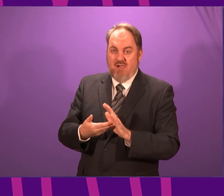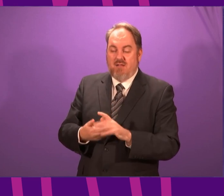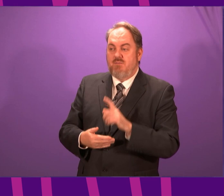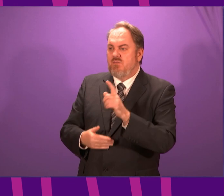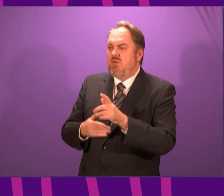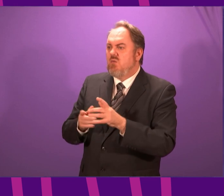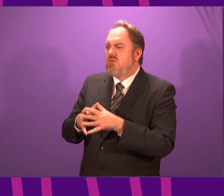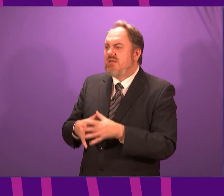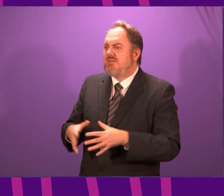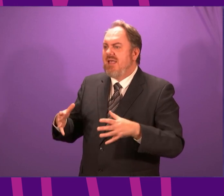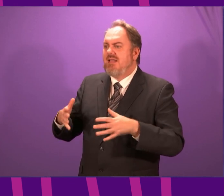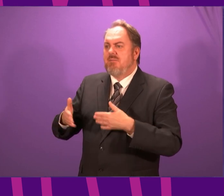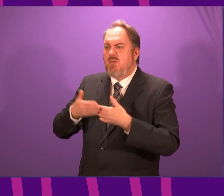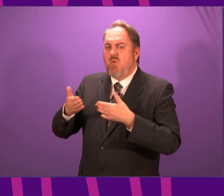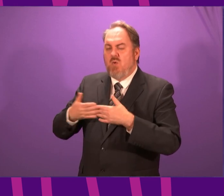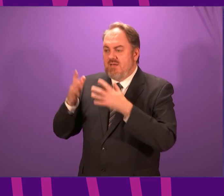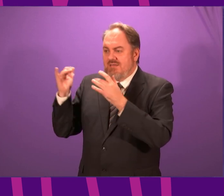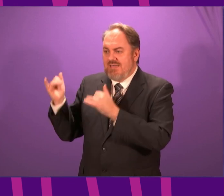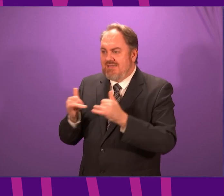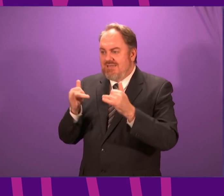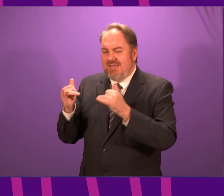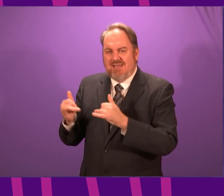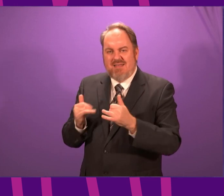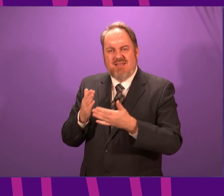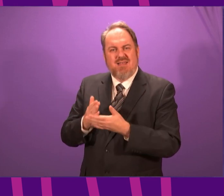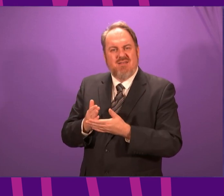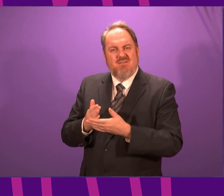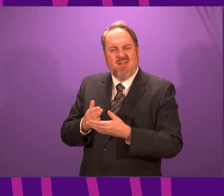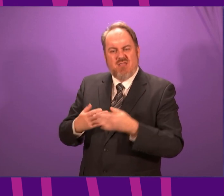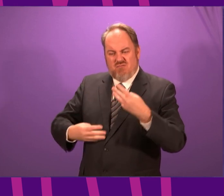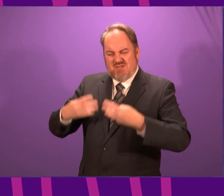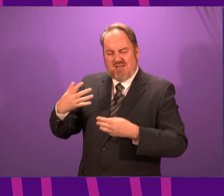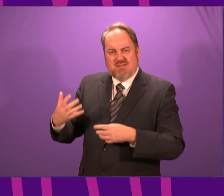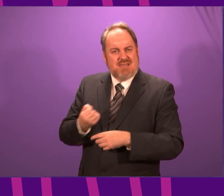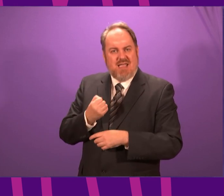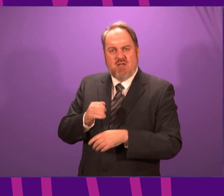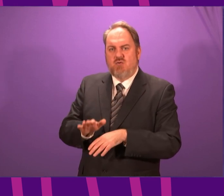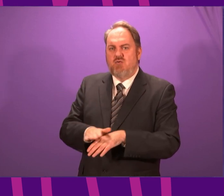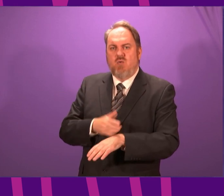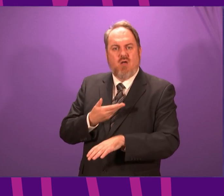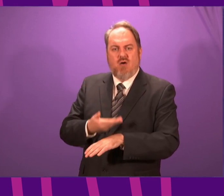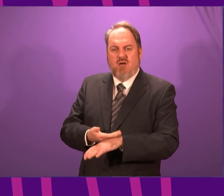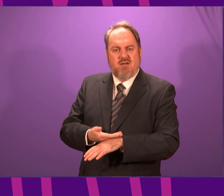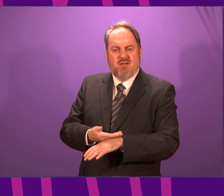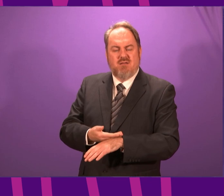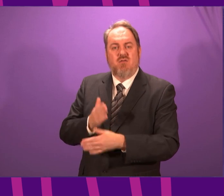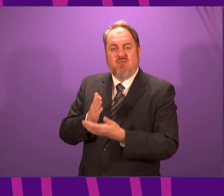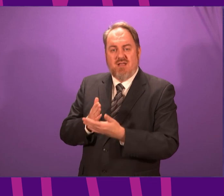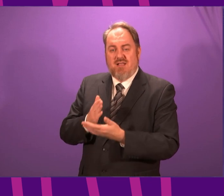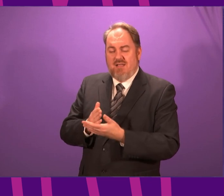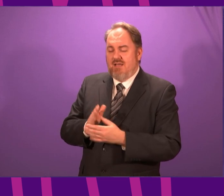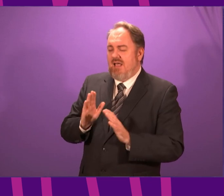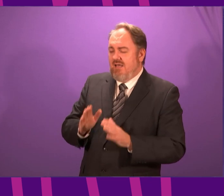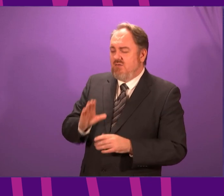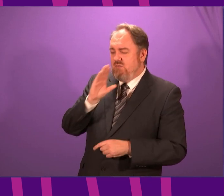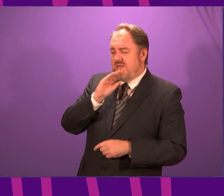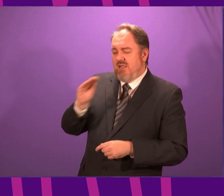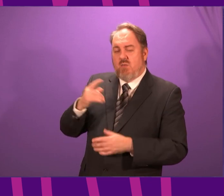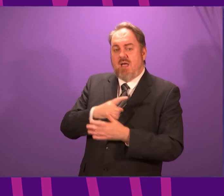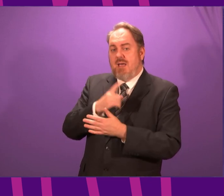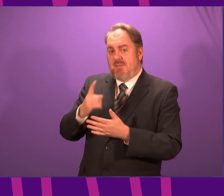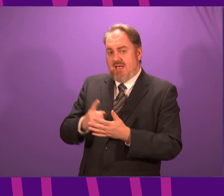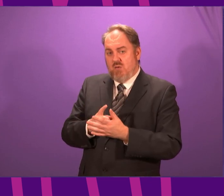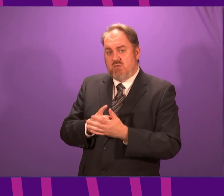expanding testing capacity on its own if the turnaround time for results is too slow. And let me turn to students as